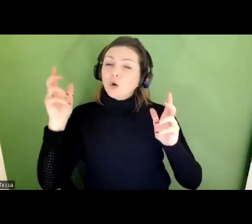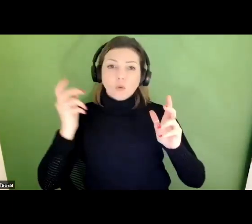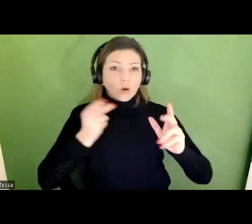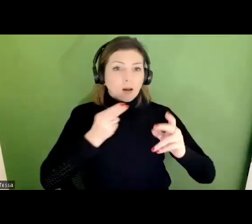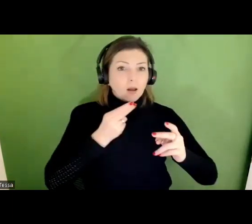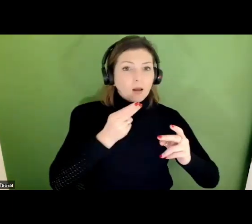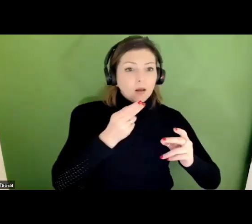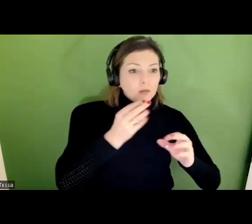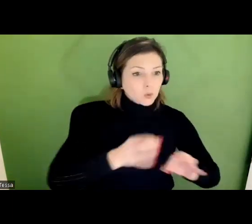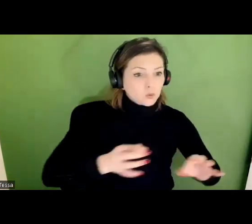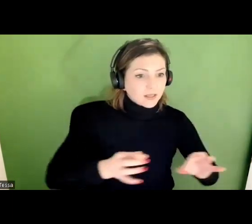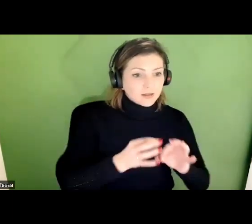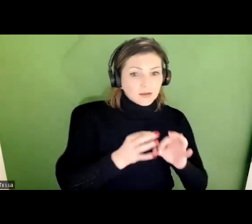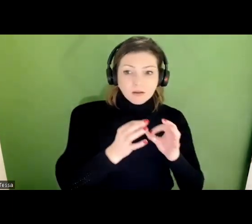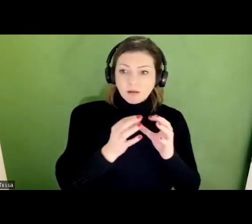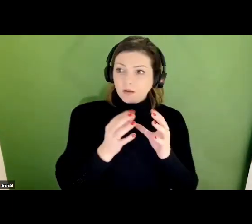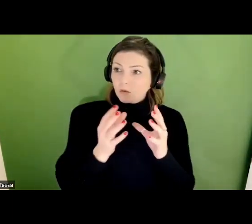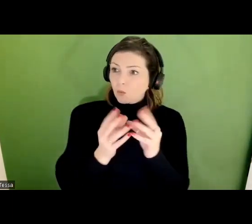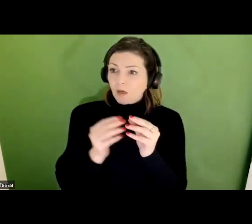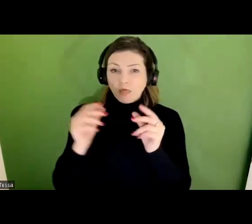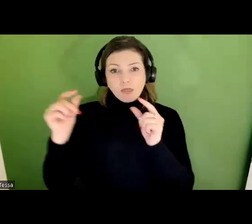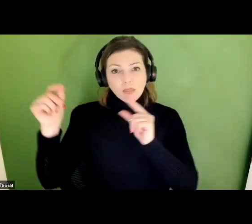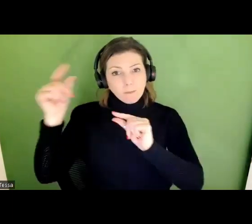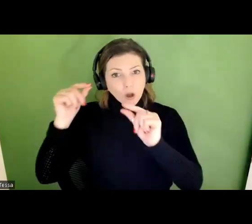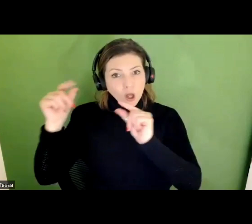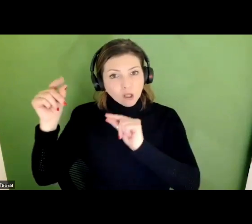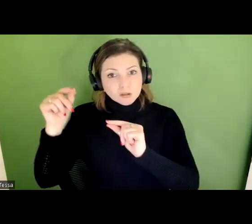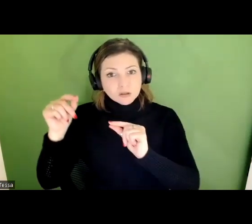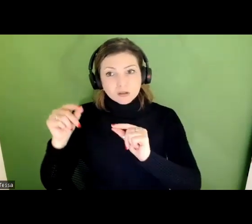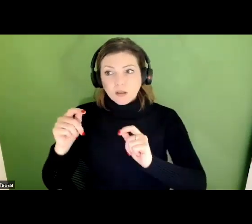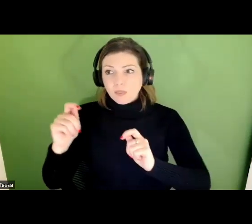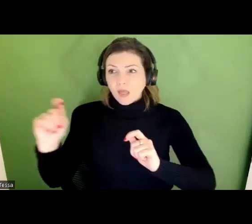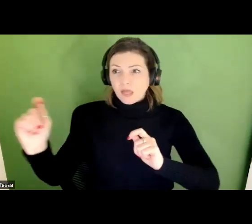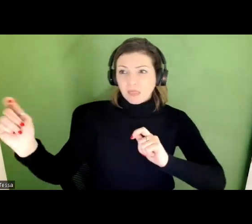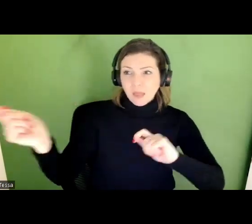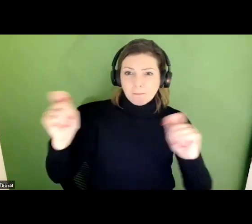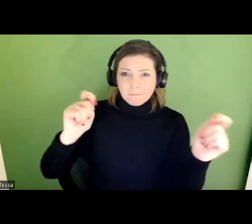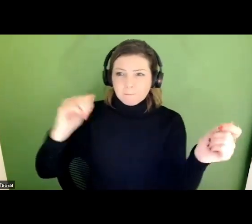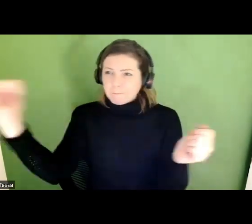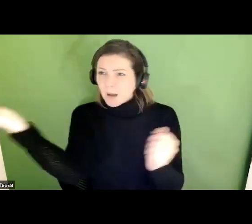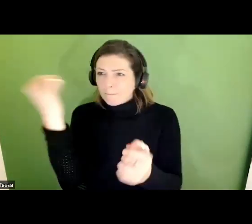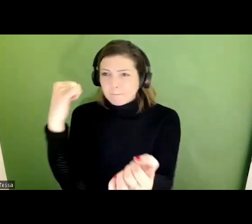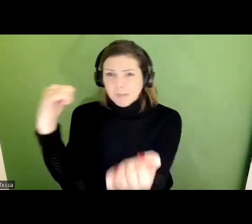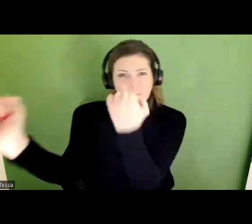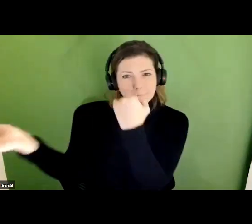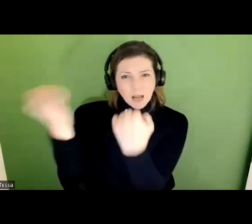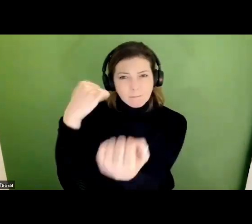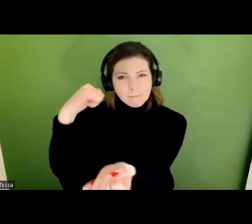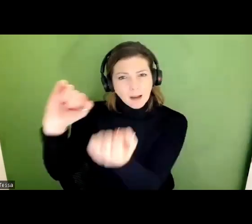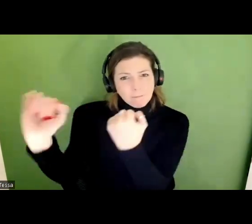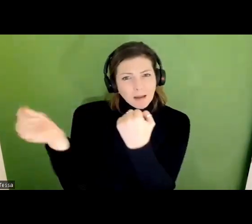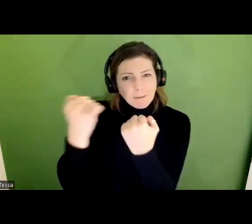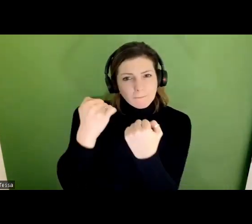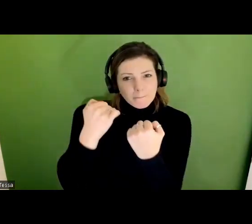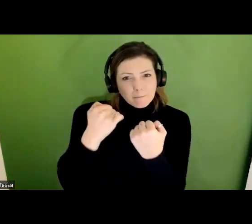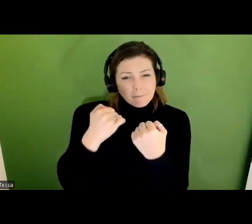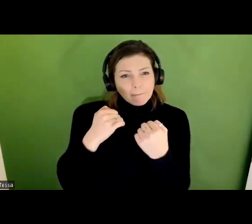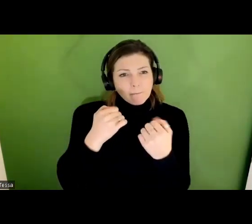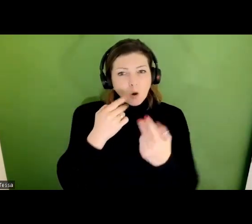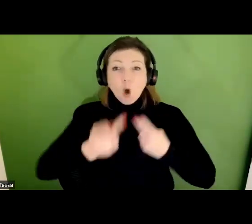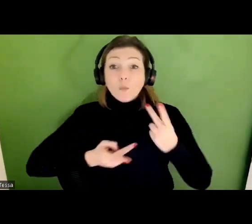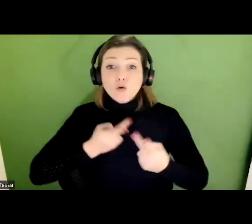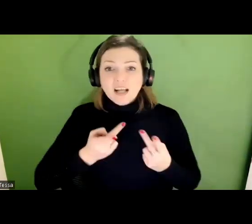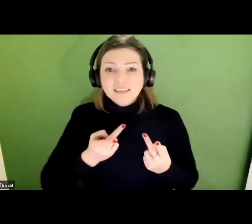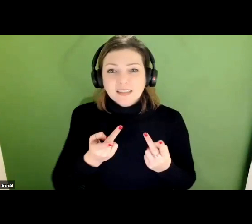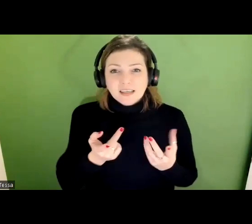the sound of the birds as a joyous thing, and the thumping and drumming on the door as a sort of operatic